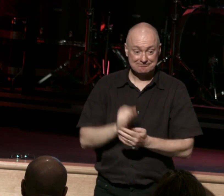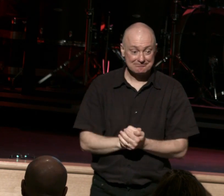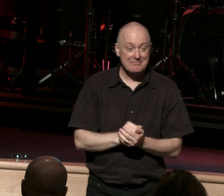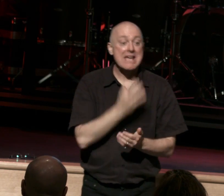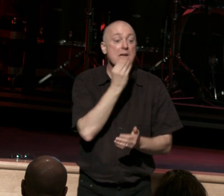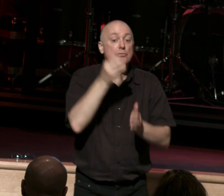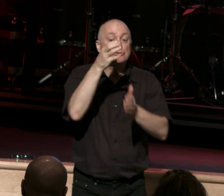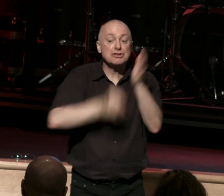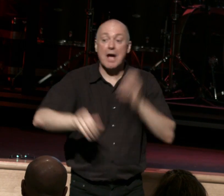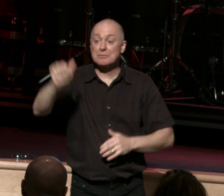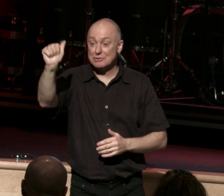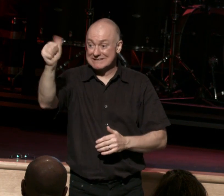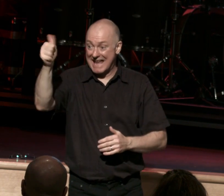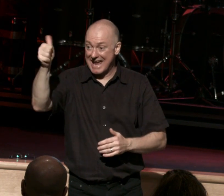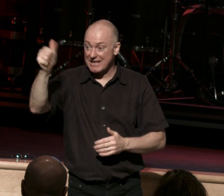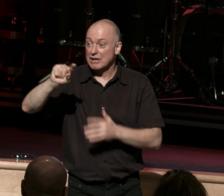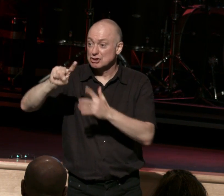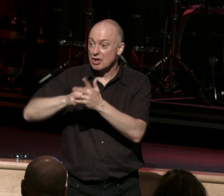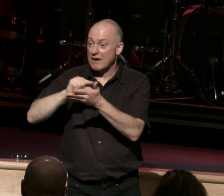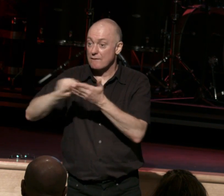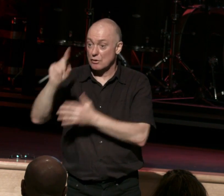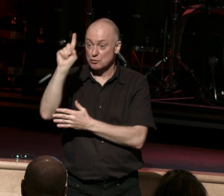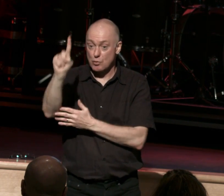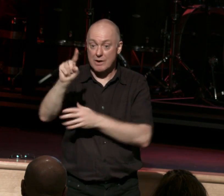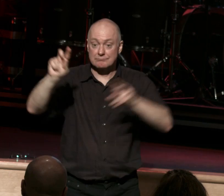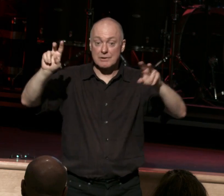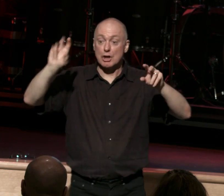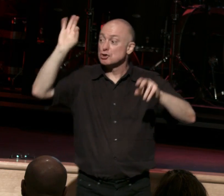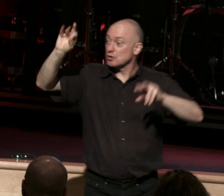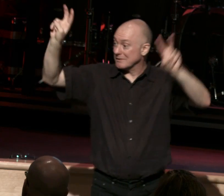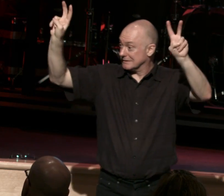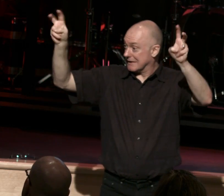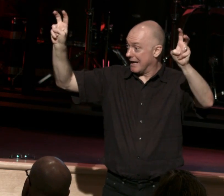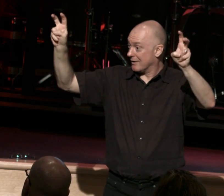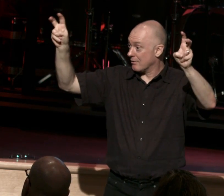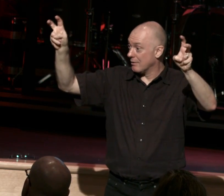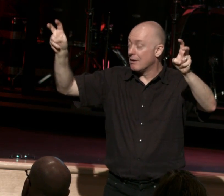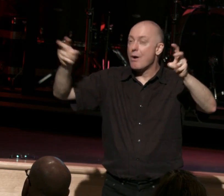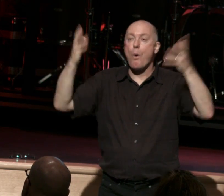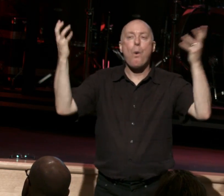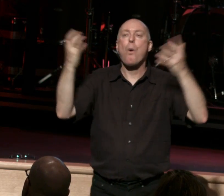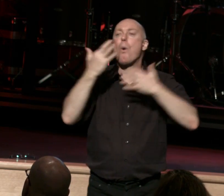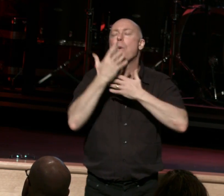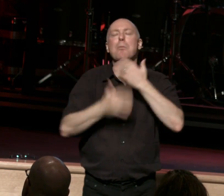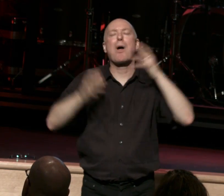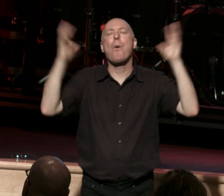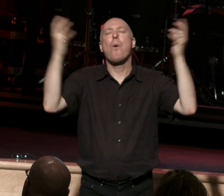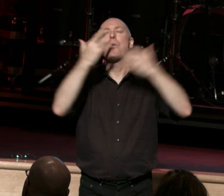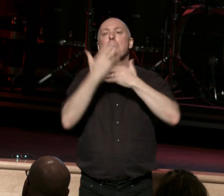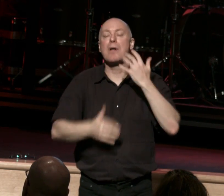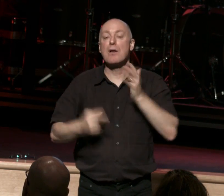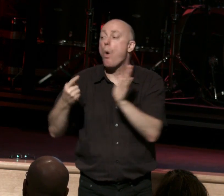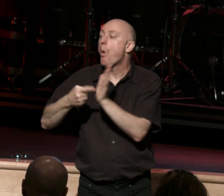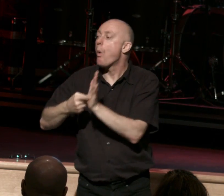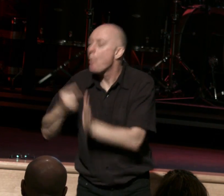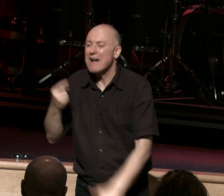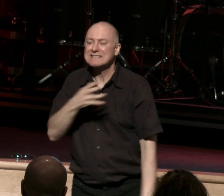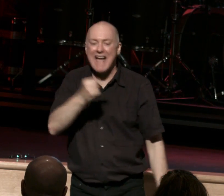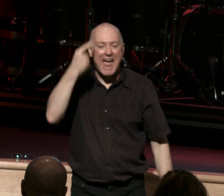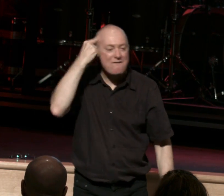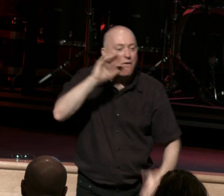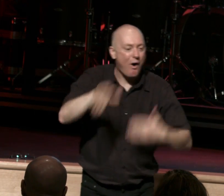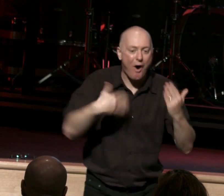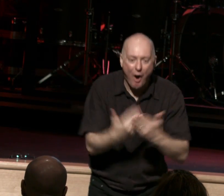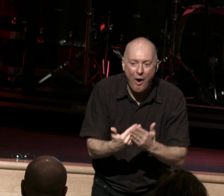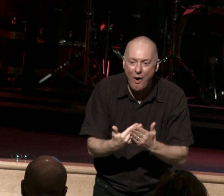together. Hebrews chapter 10, again, starting in verse 1. Our sermon title today is this, oh, the blood, once